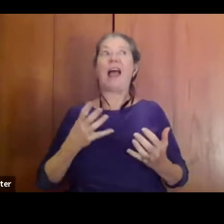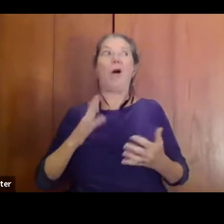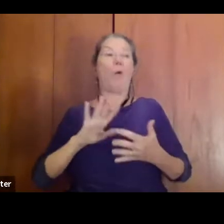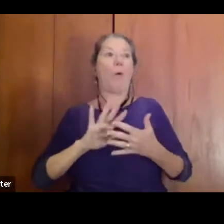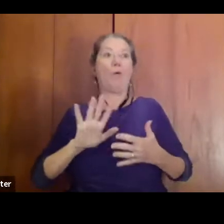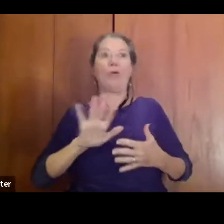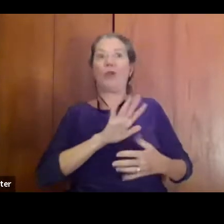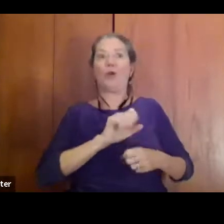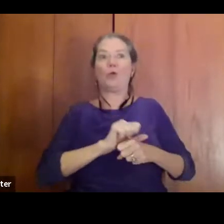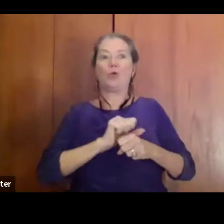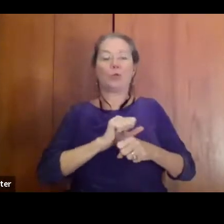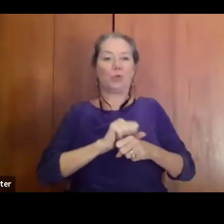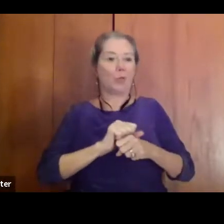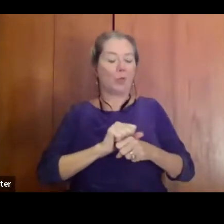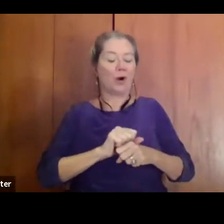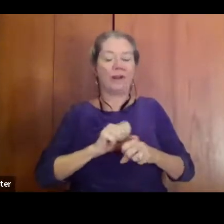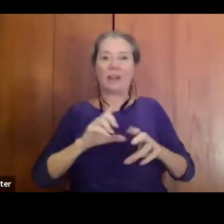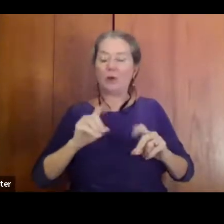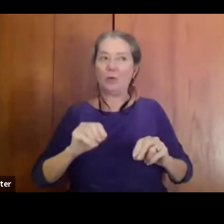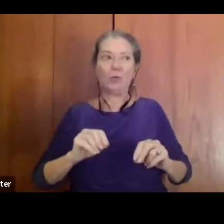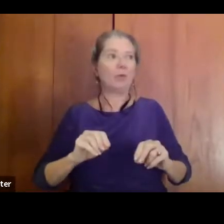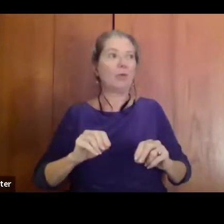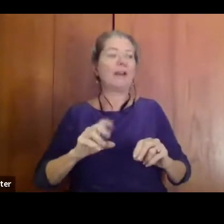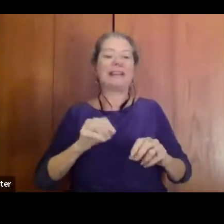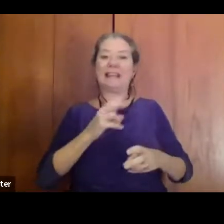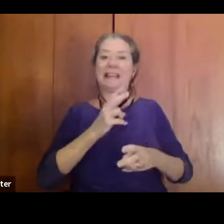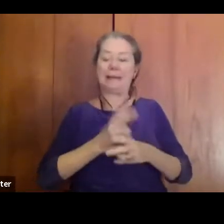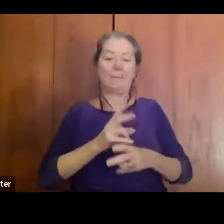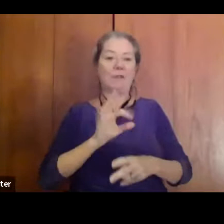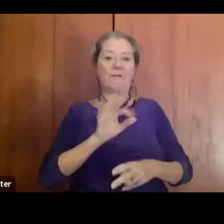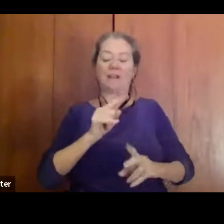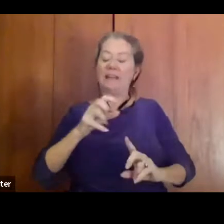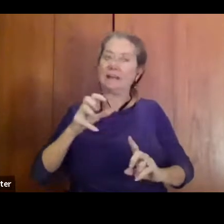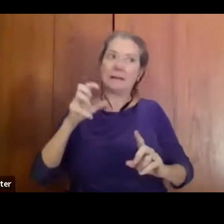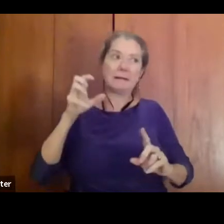to keep our fleet in peak conditions.